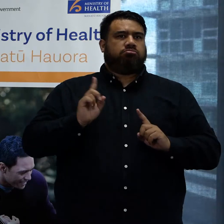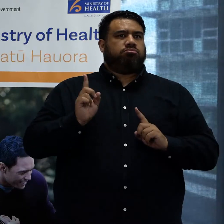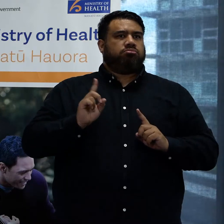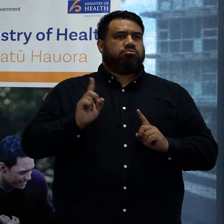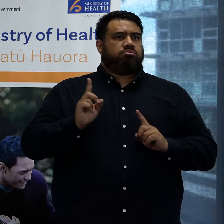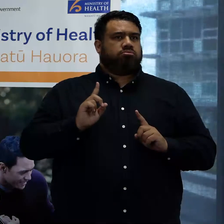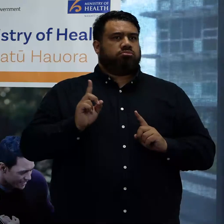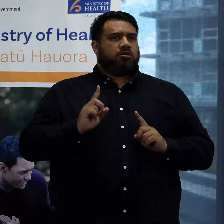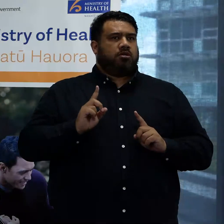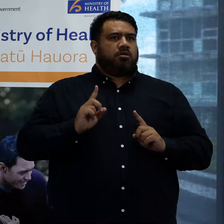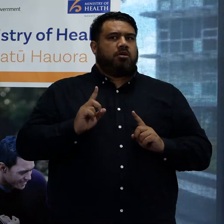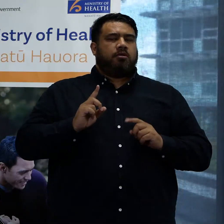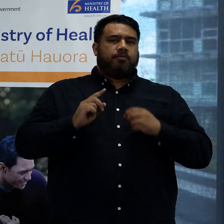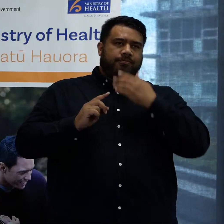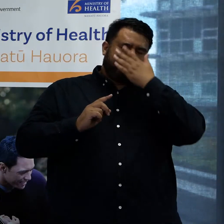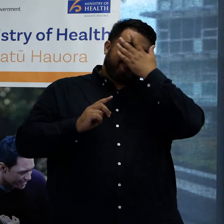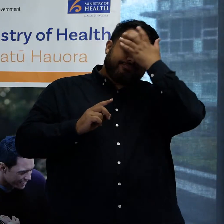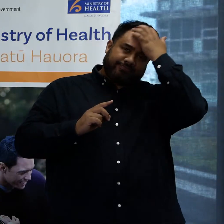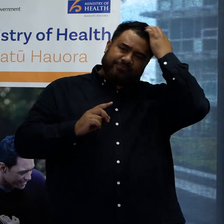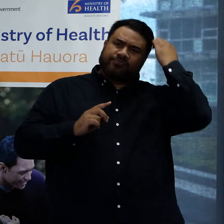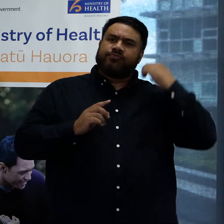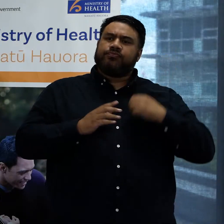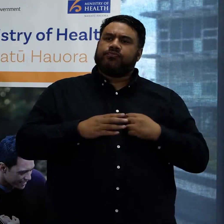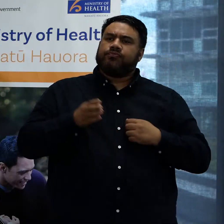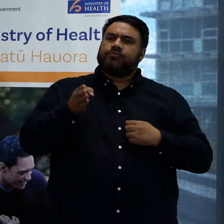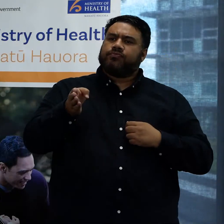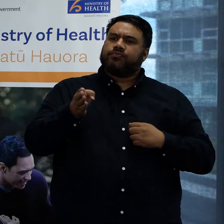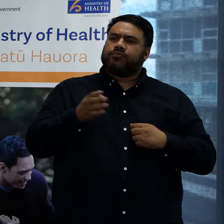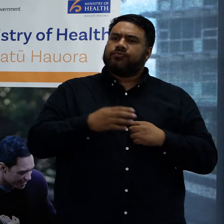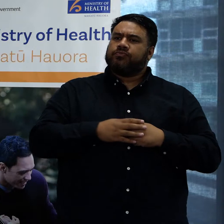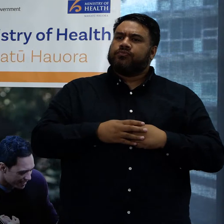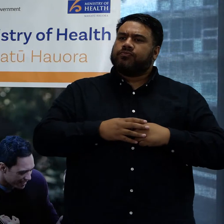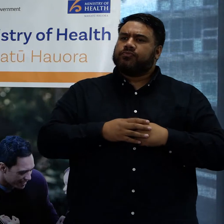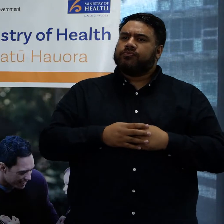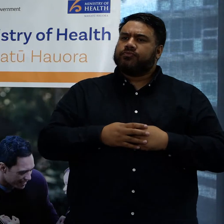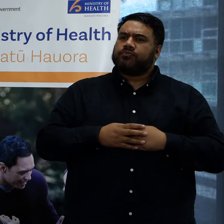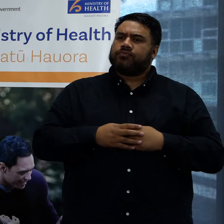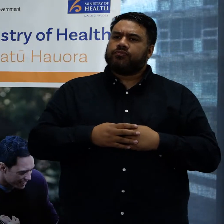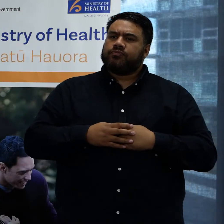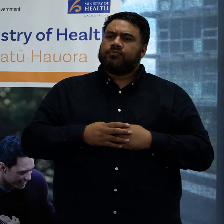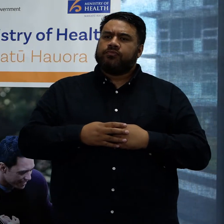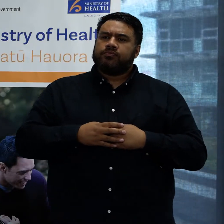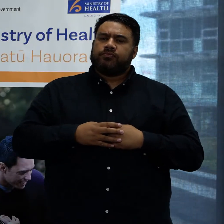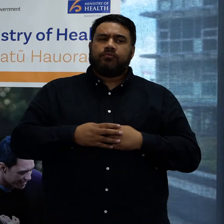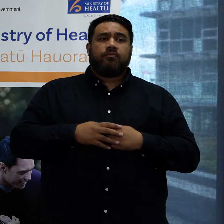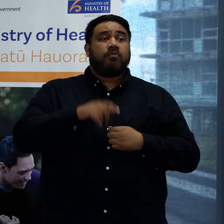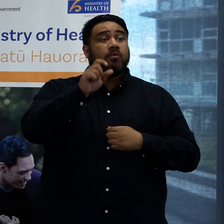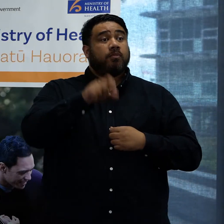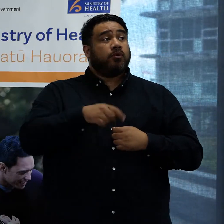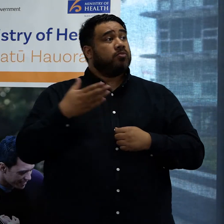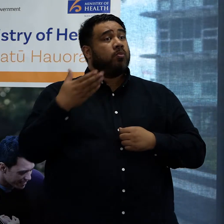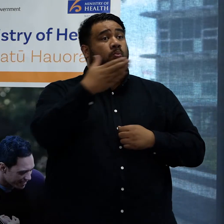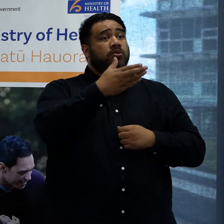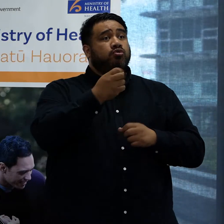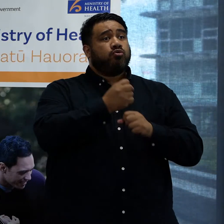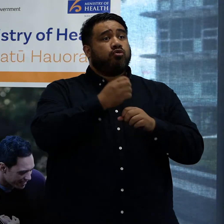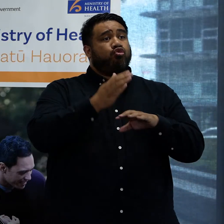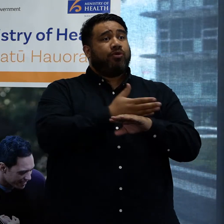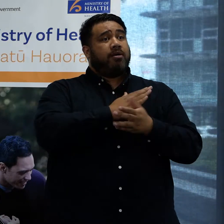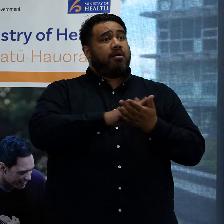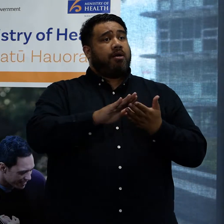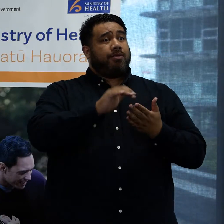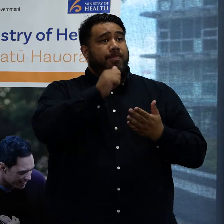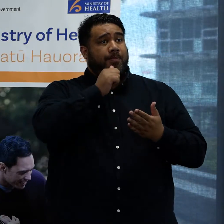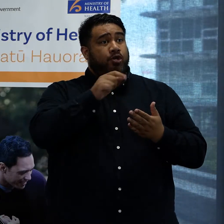the protections for anyone boarding a ship. Just Final confirm questions? case, the person that did go to the Green Hive pub, obviously